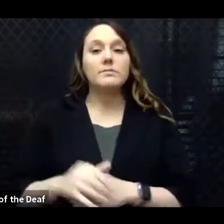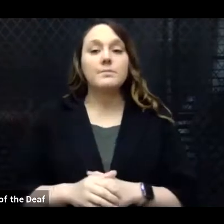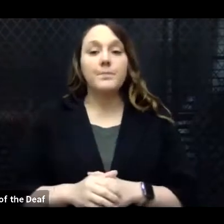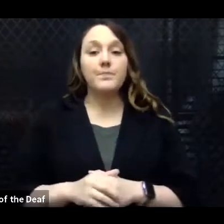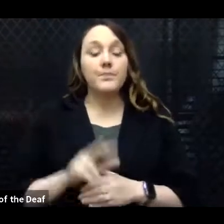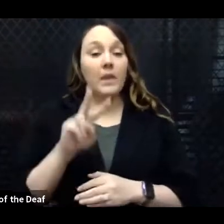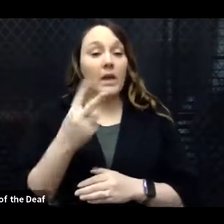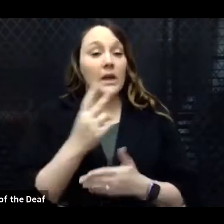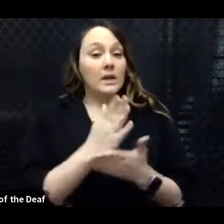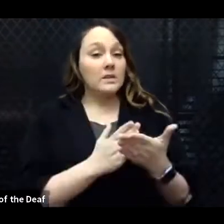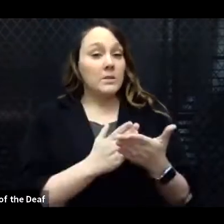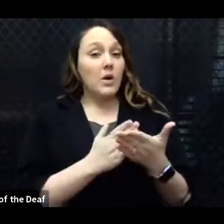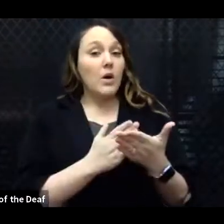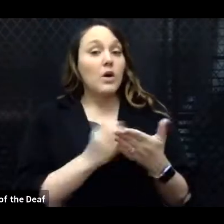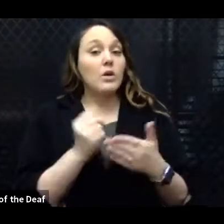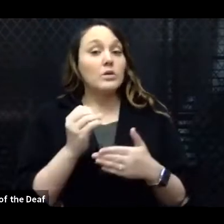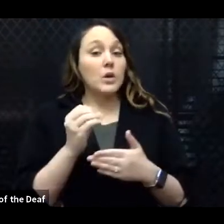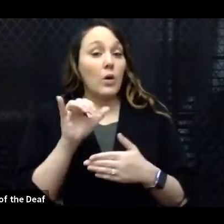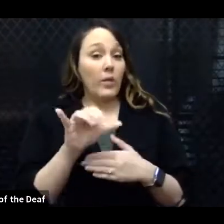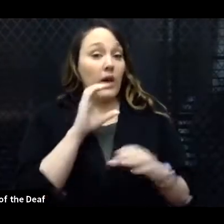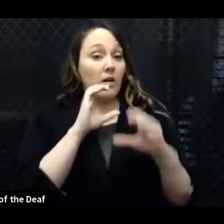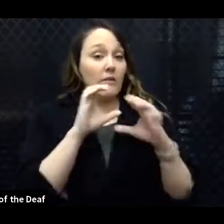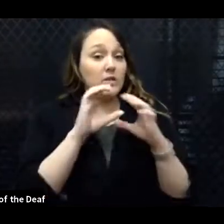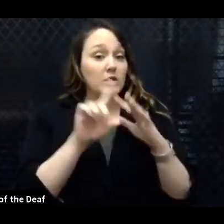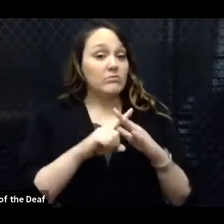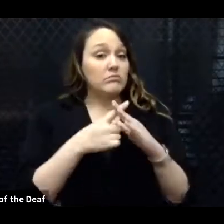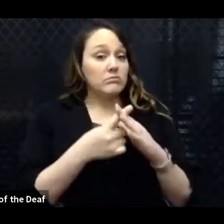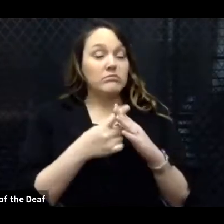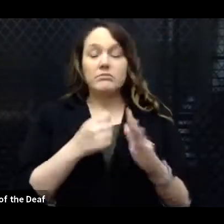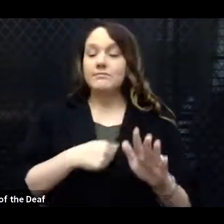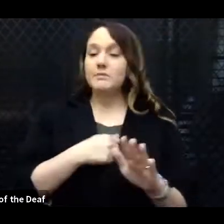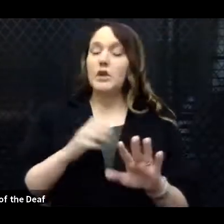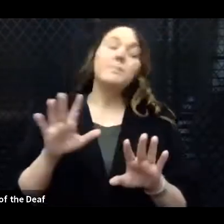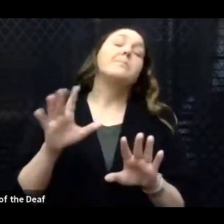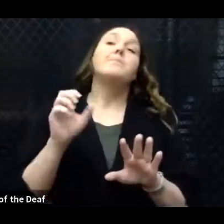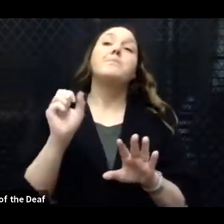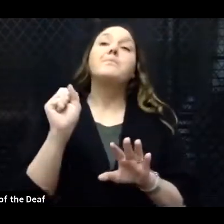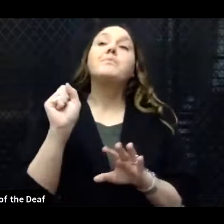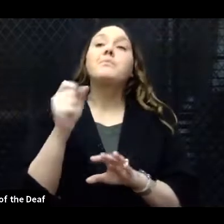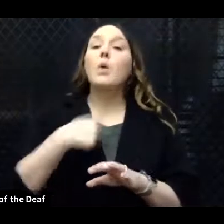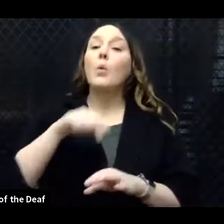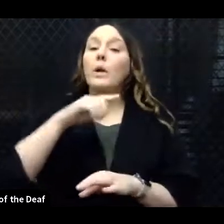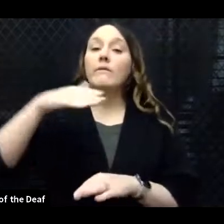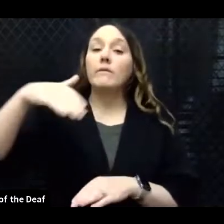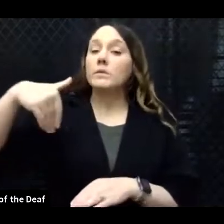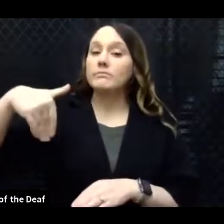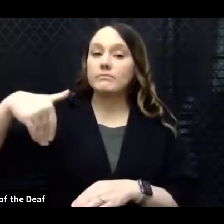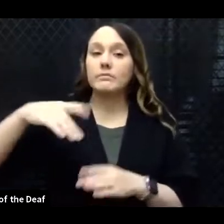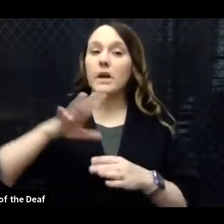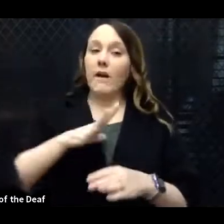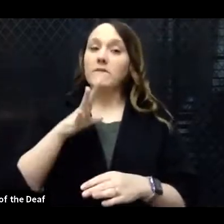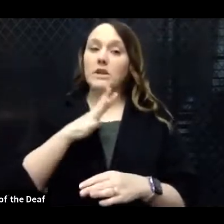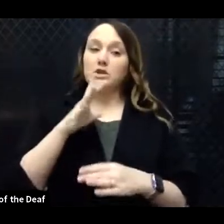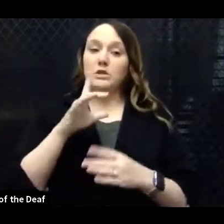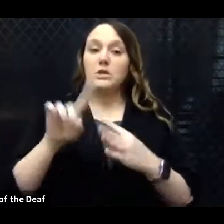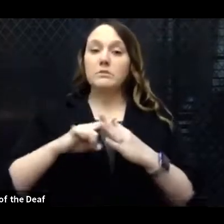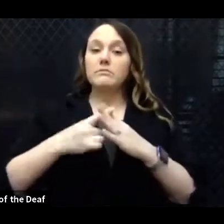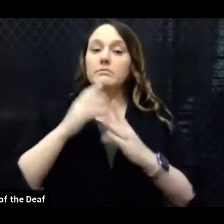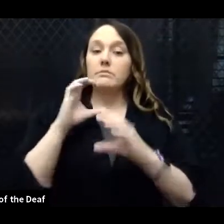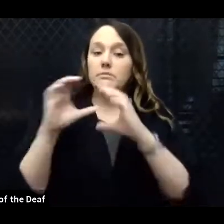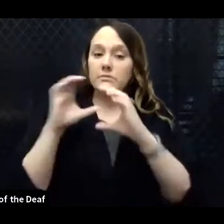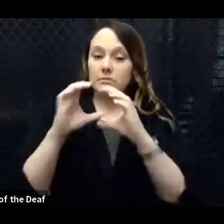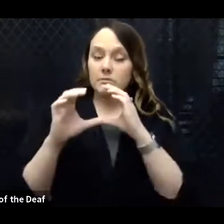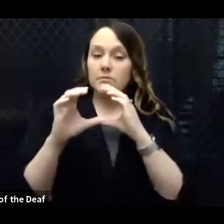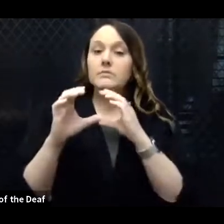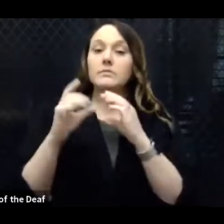part was, if so, have those conversations started? Oh, sorry. So we have not officially started any conversations. We